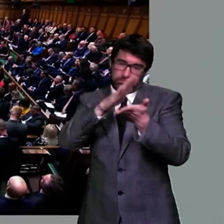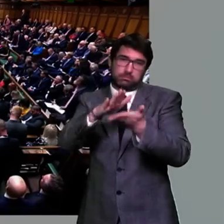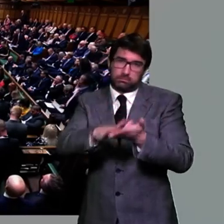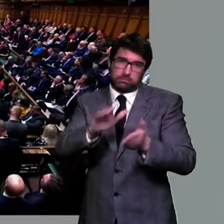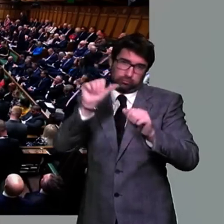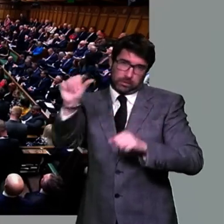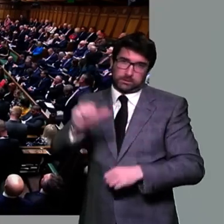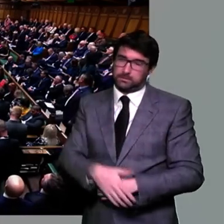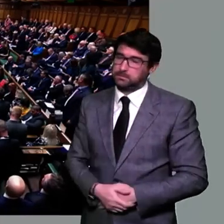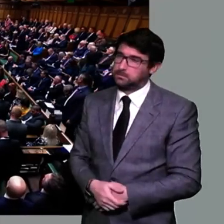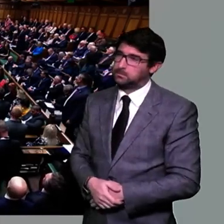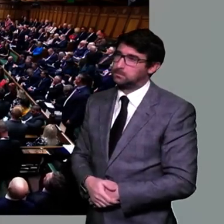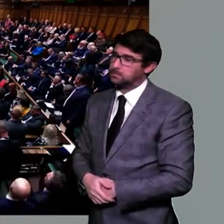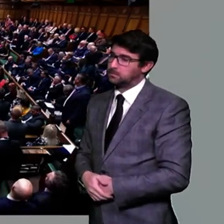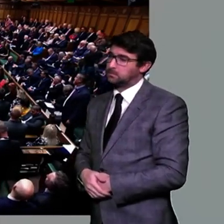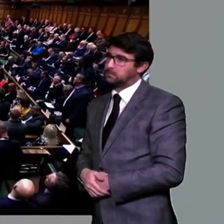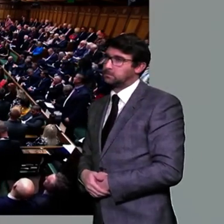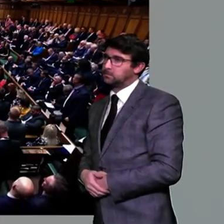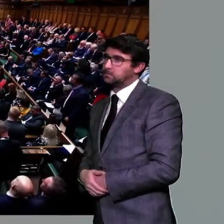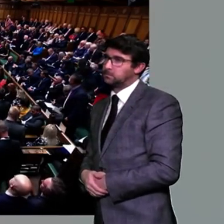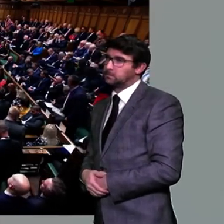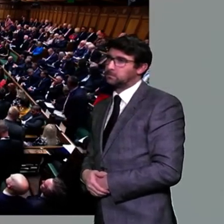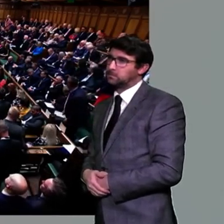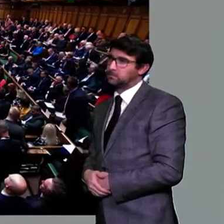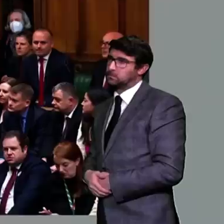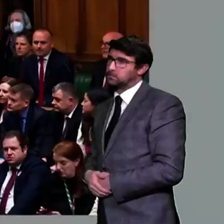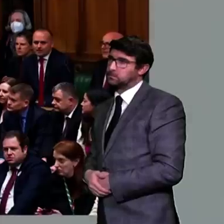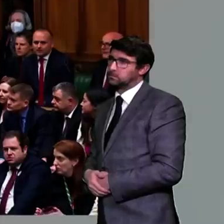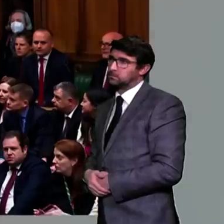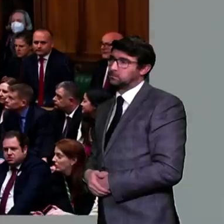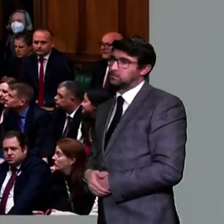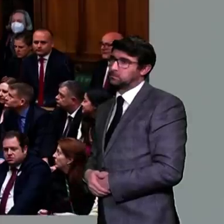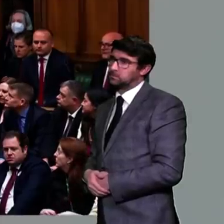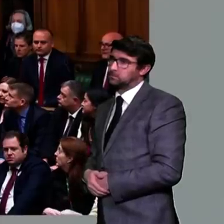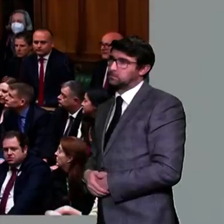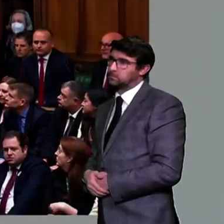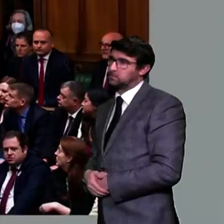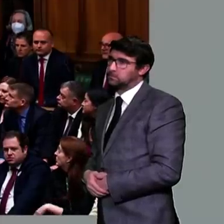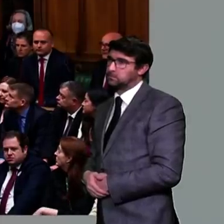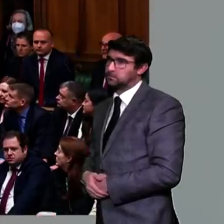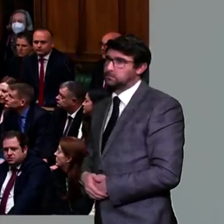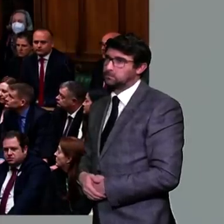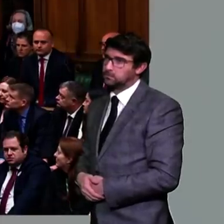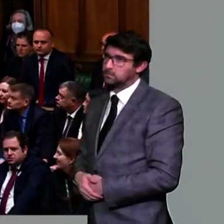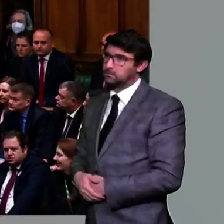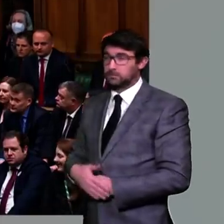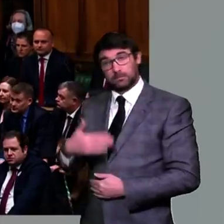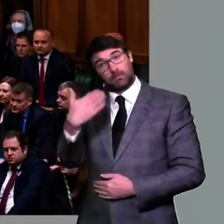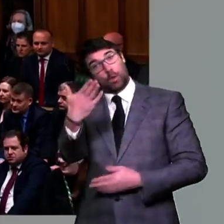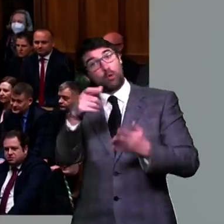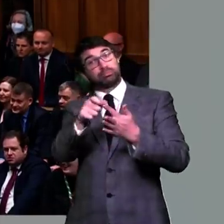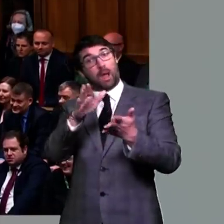Greasy. Thank you, Mr. Speaker. It's always better to see a Prime Minister at her desk rather than underneath